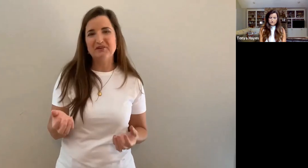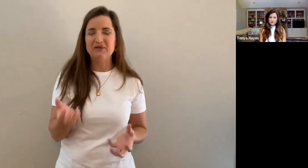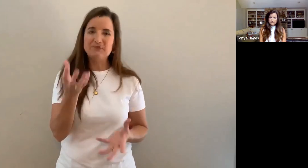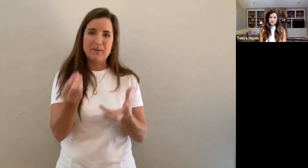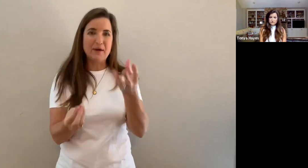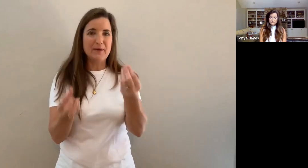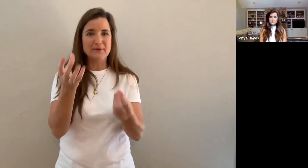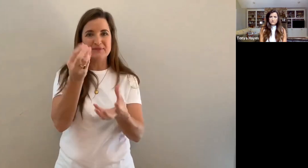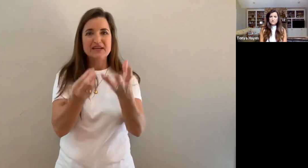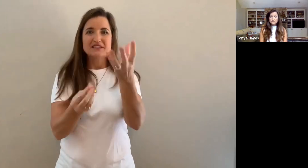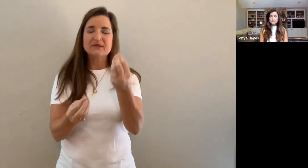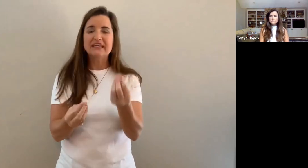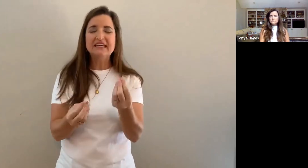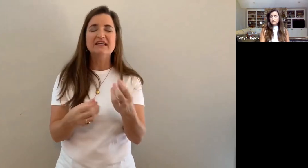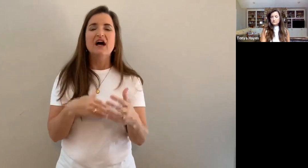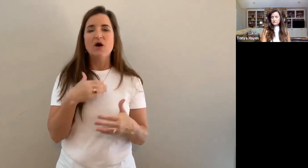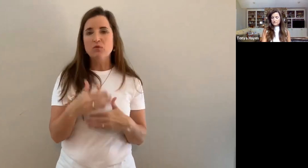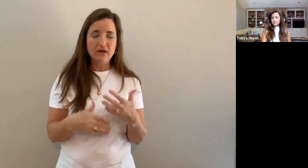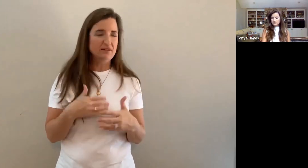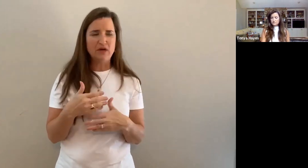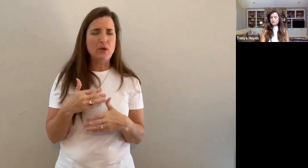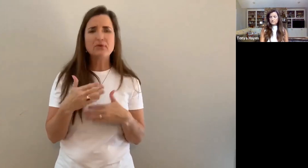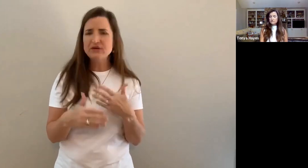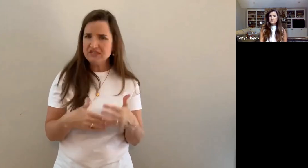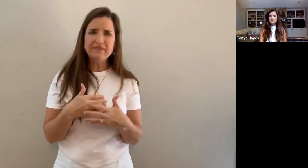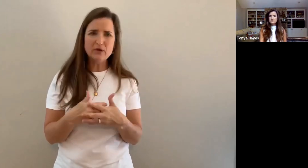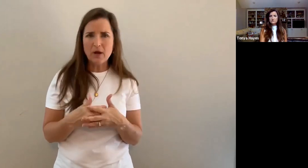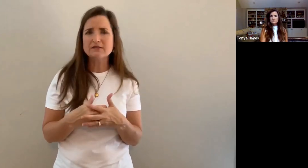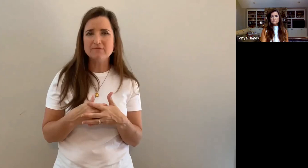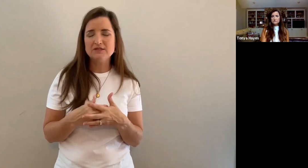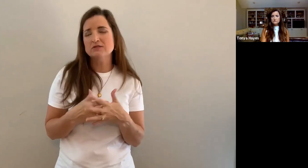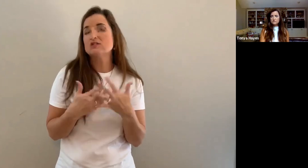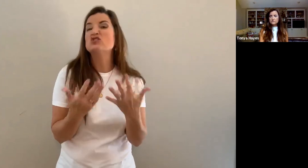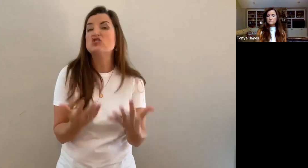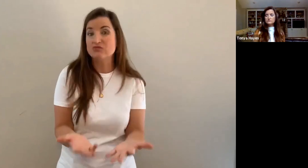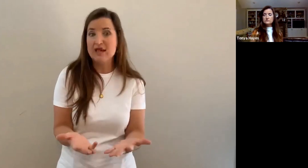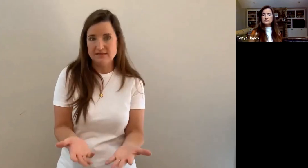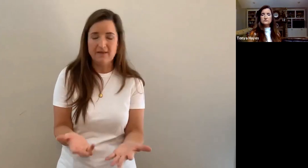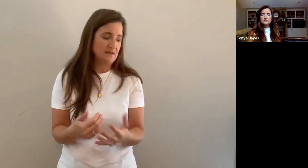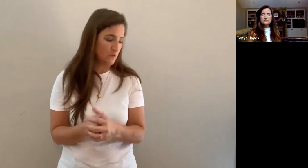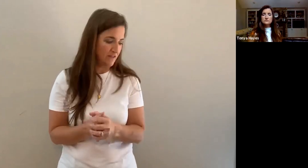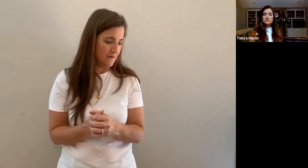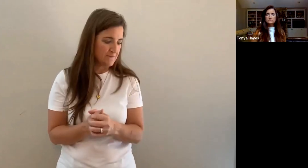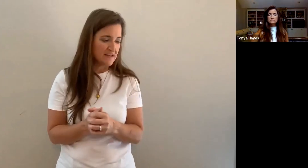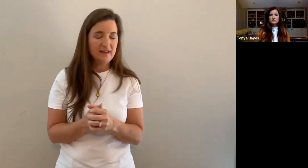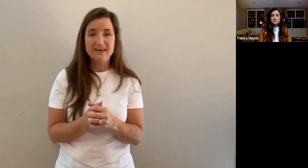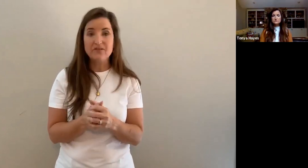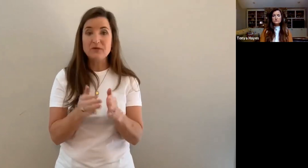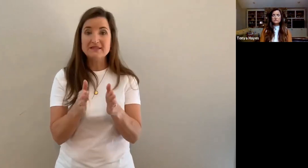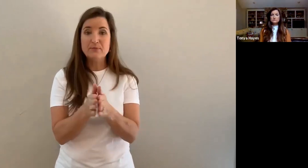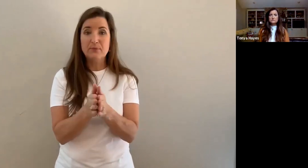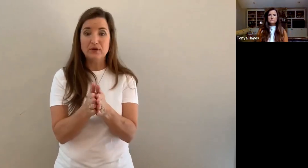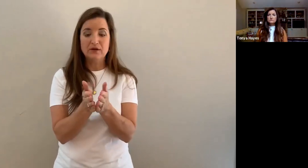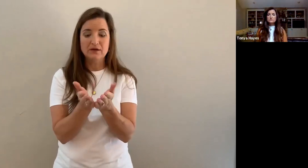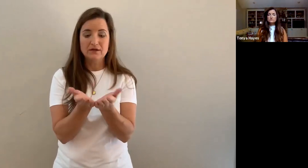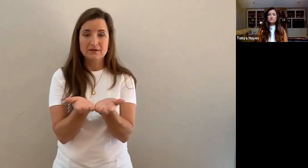it's so cute, but bubbles. So again, appreciate their approximations to try to sign these with you. Another